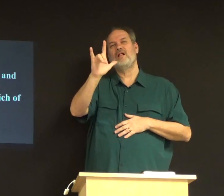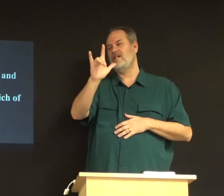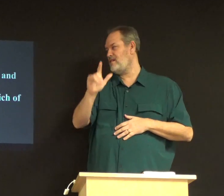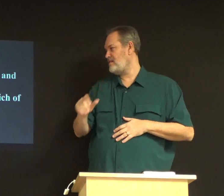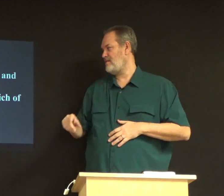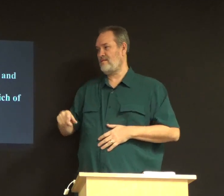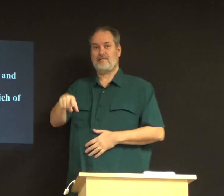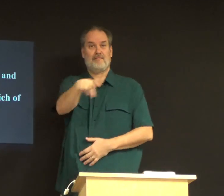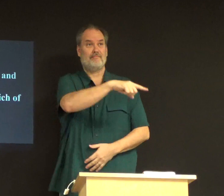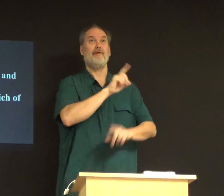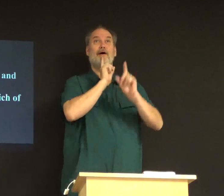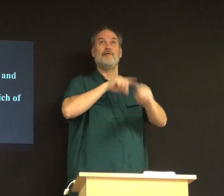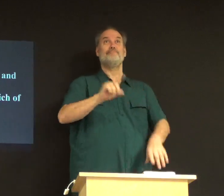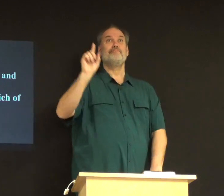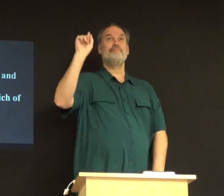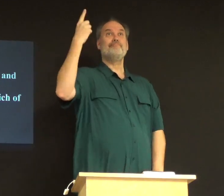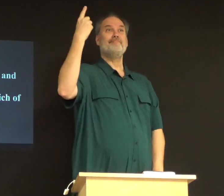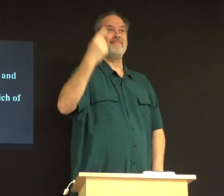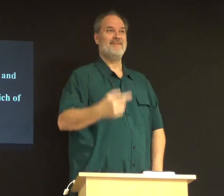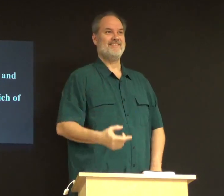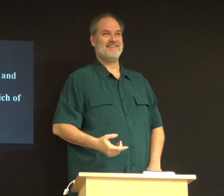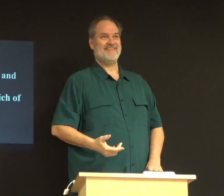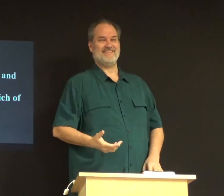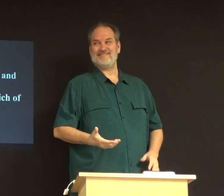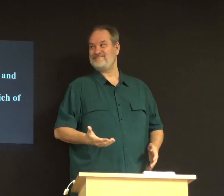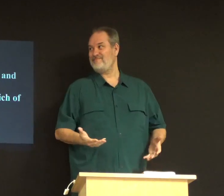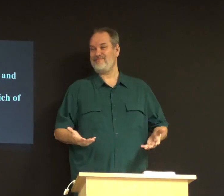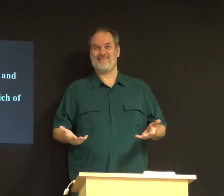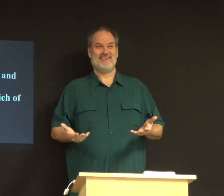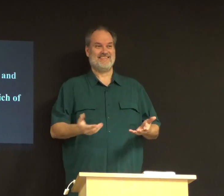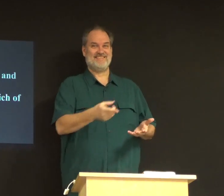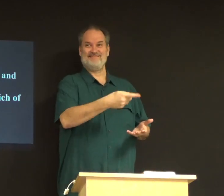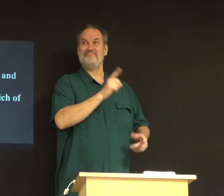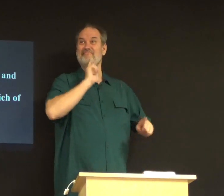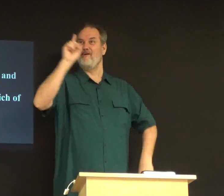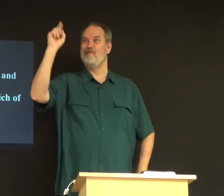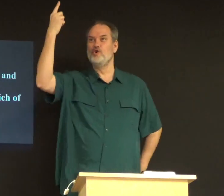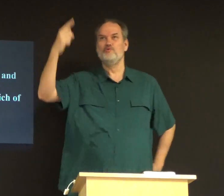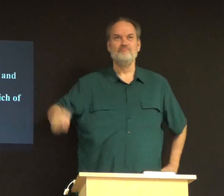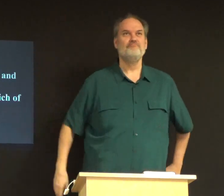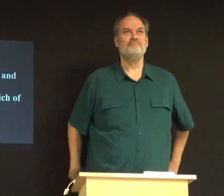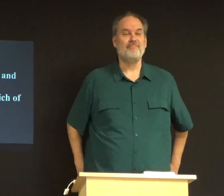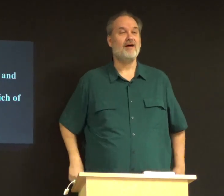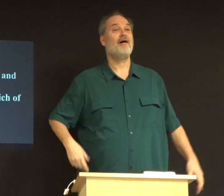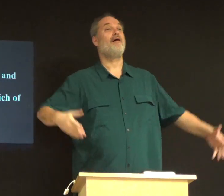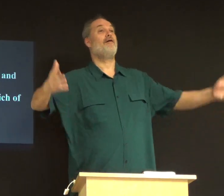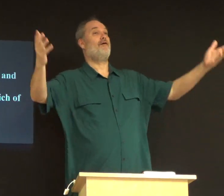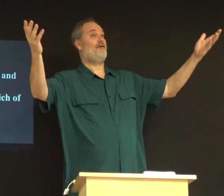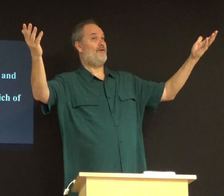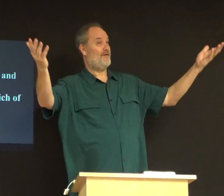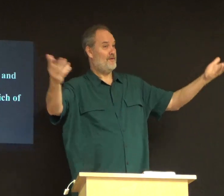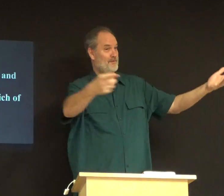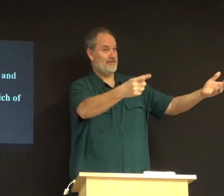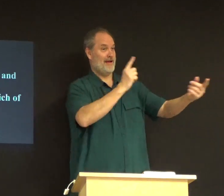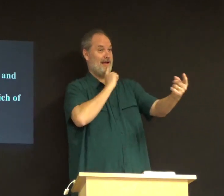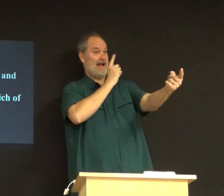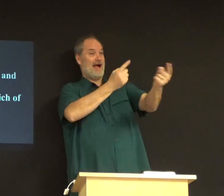an, there was one that, the father's girl and the aunt with the bird. Oh,